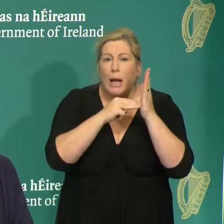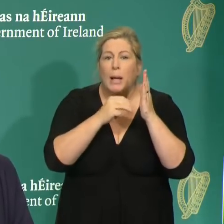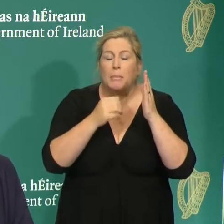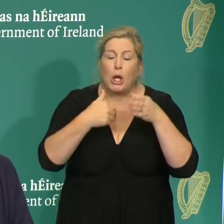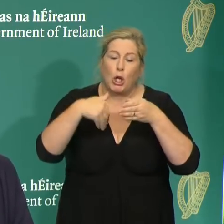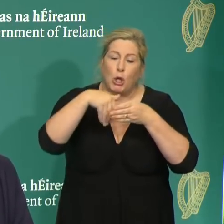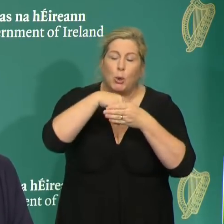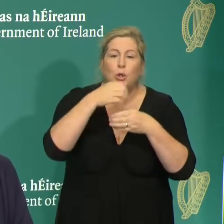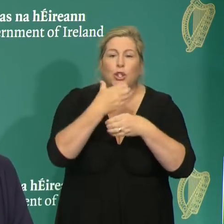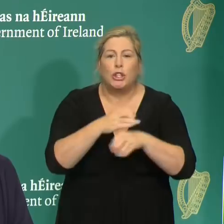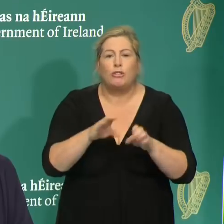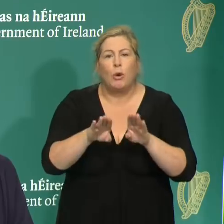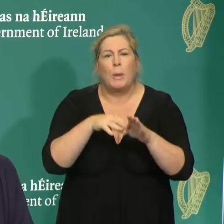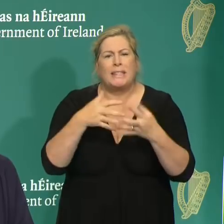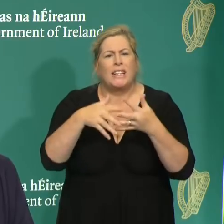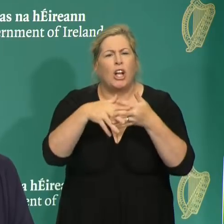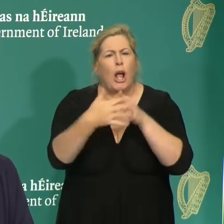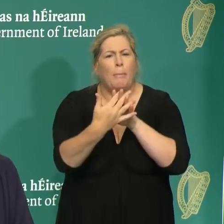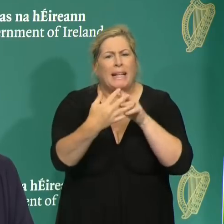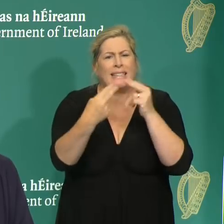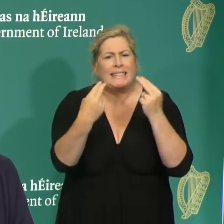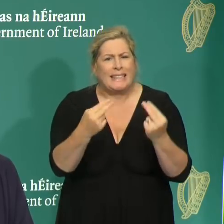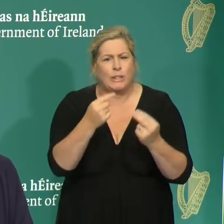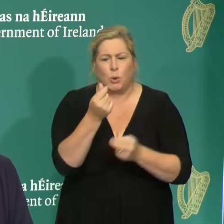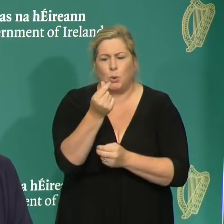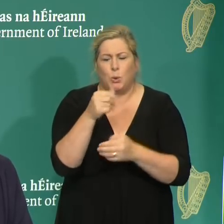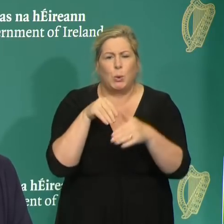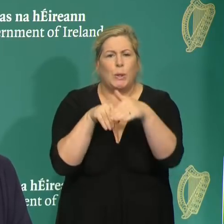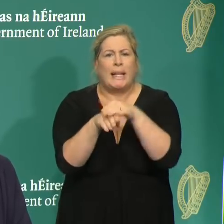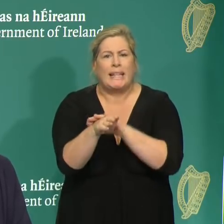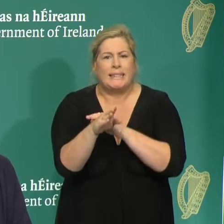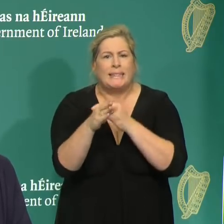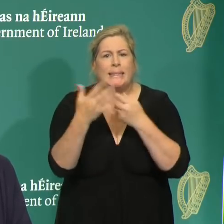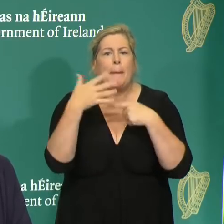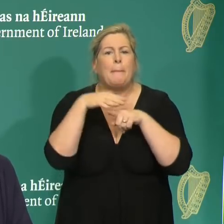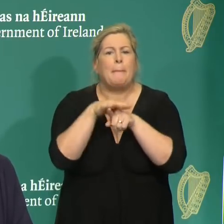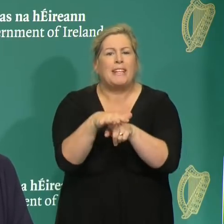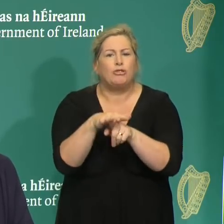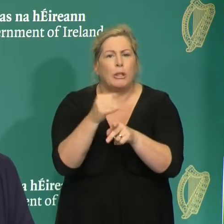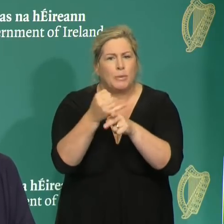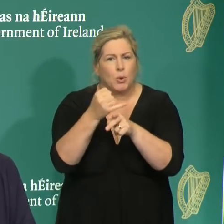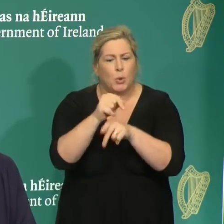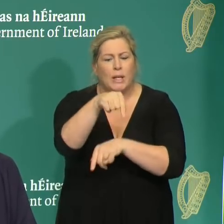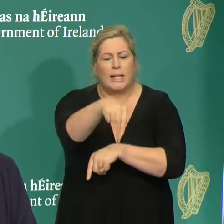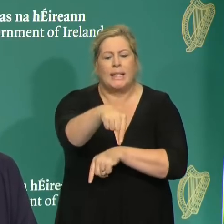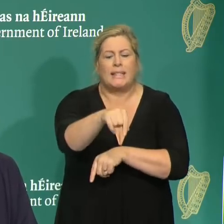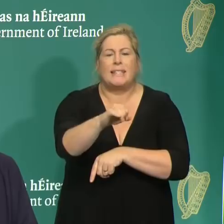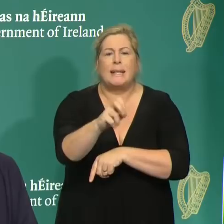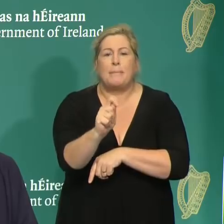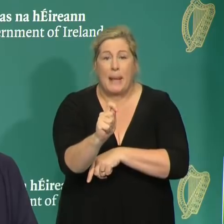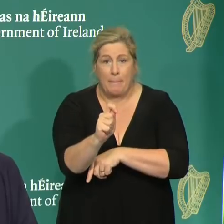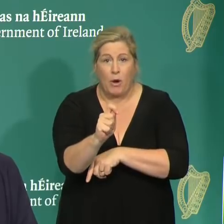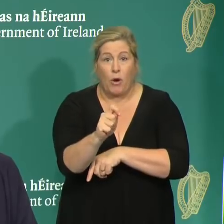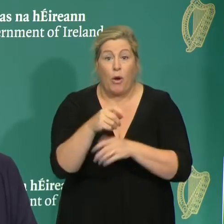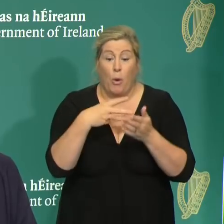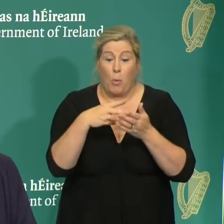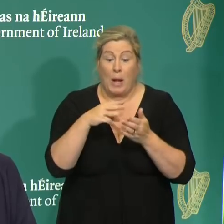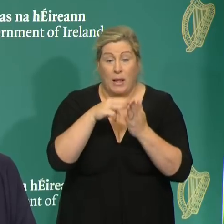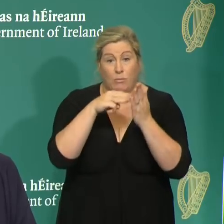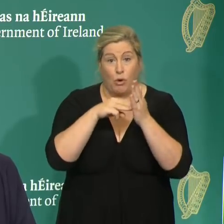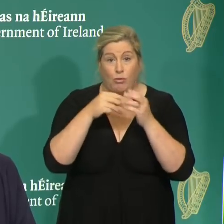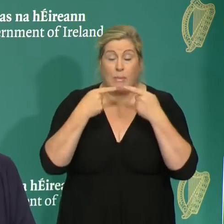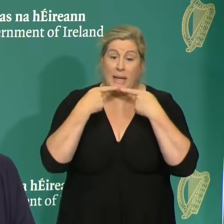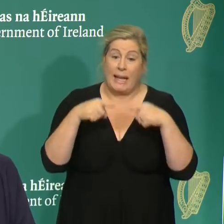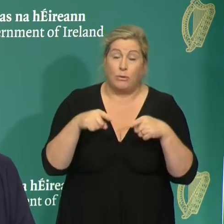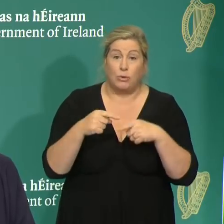with complex needs who are entering a mainstream primary school class in September. Since the announcement of the programme on the 12th